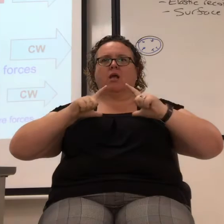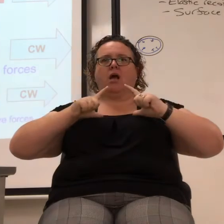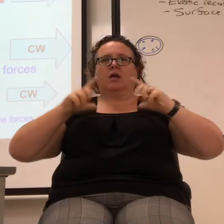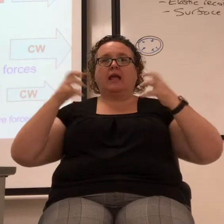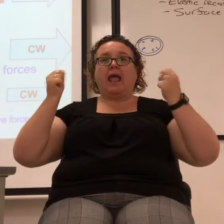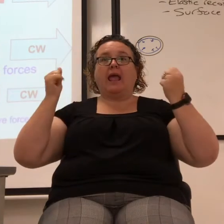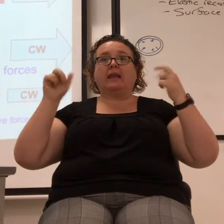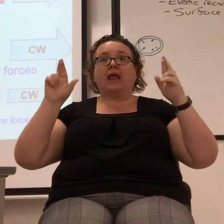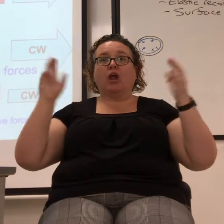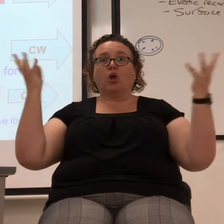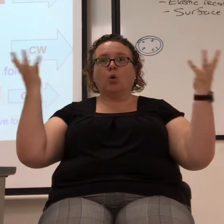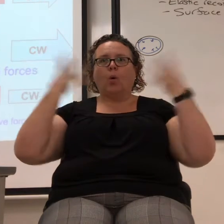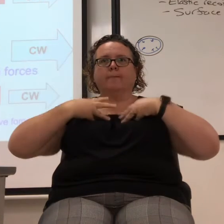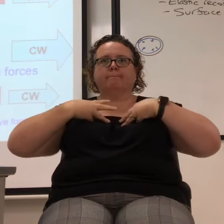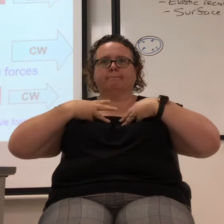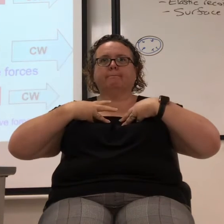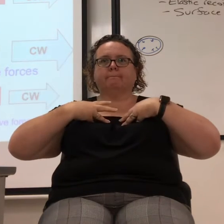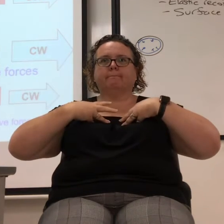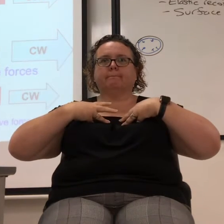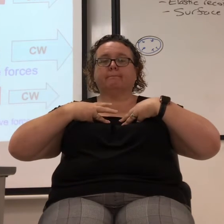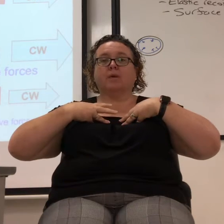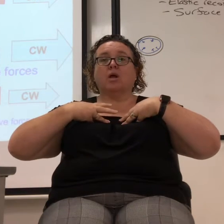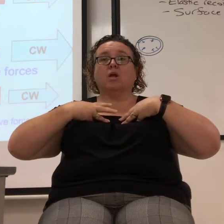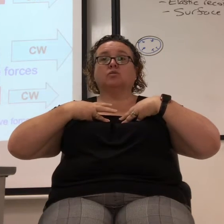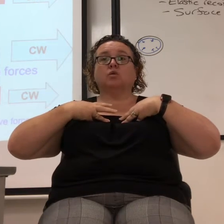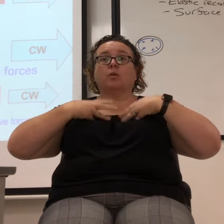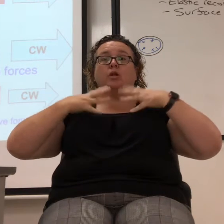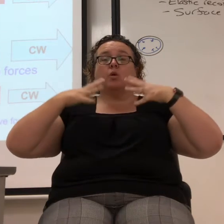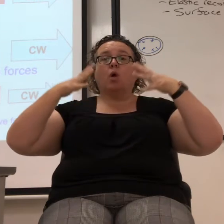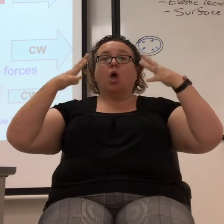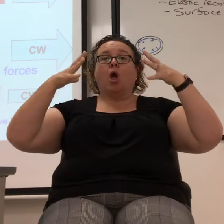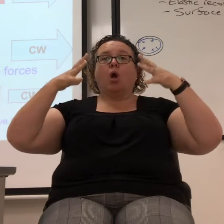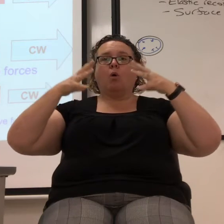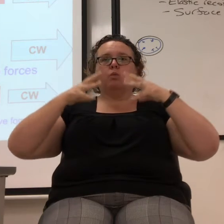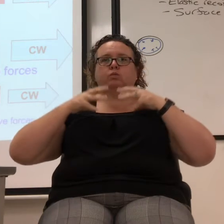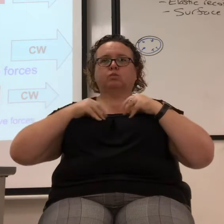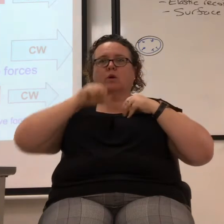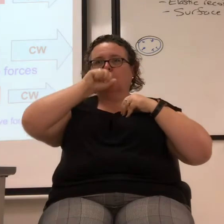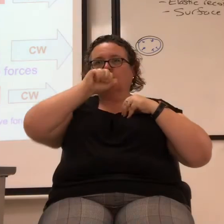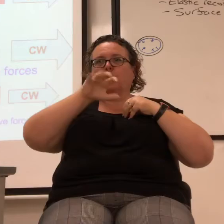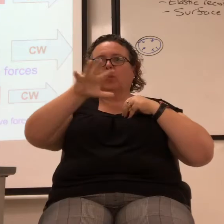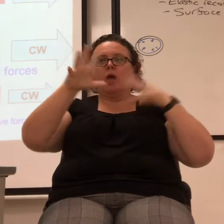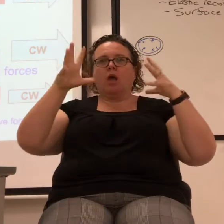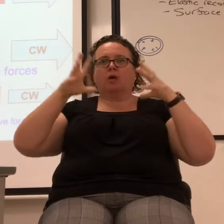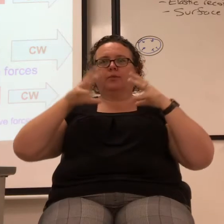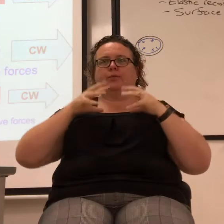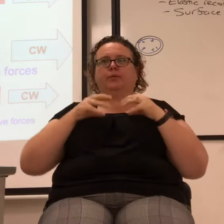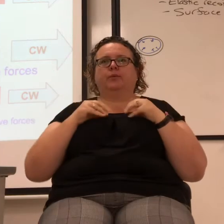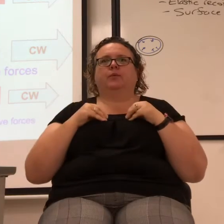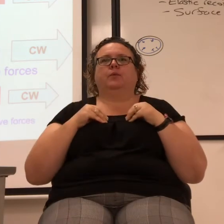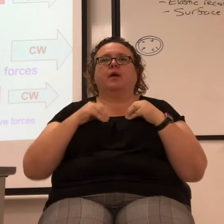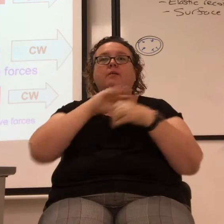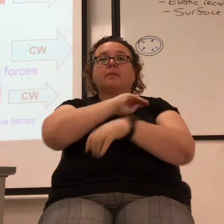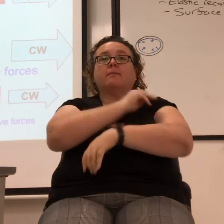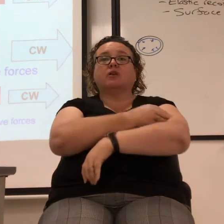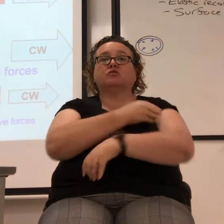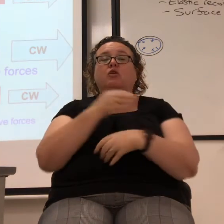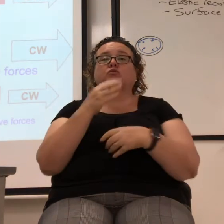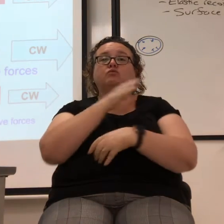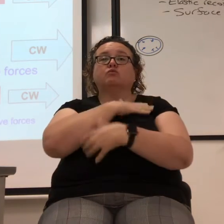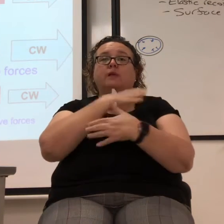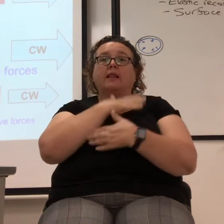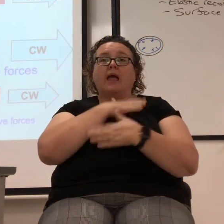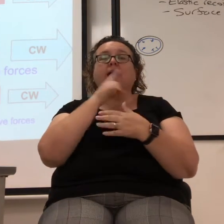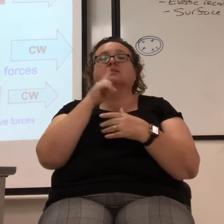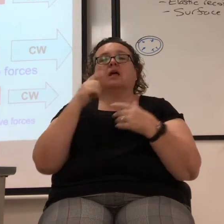in. So that when you take a breath out, muscles relax, the chest wall collapses, the lung